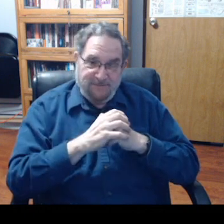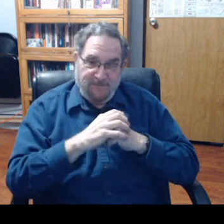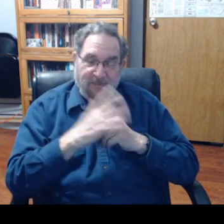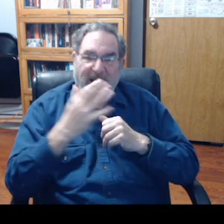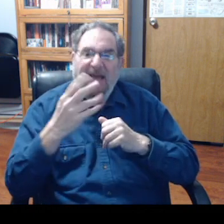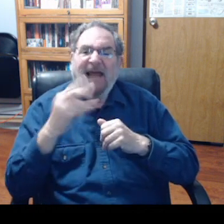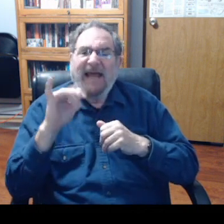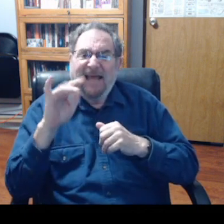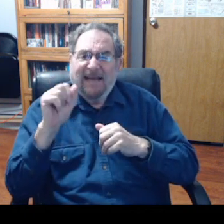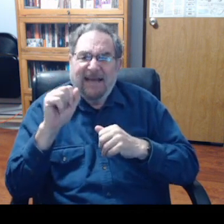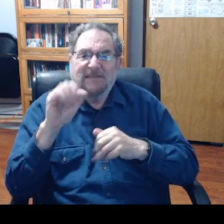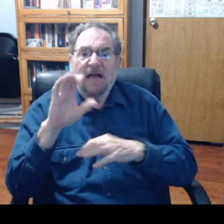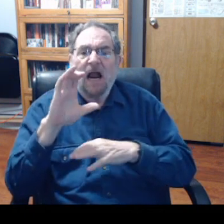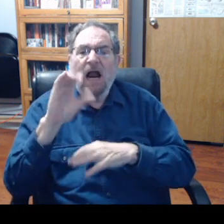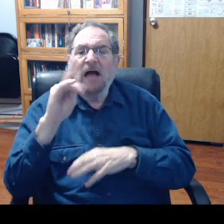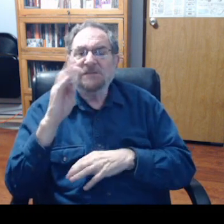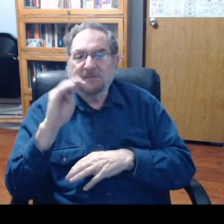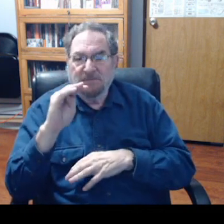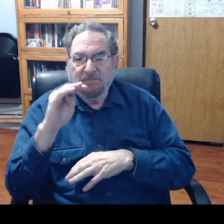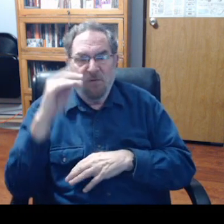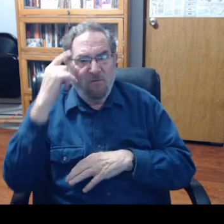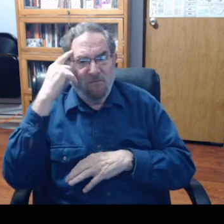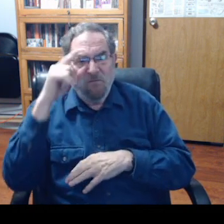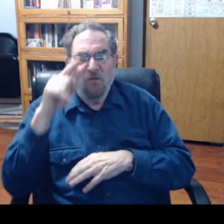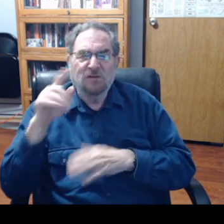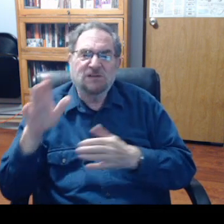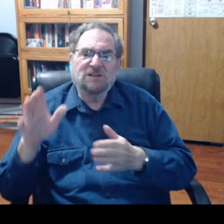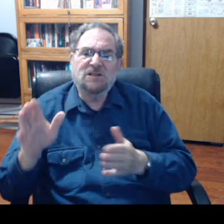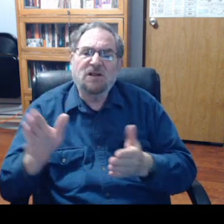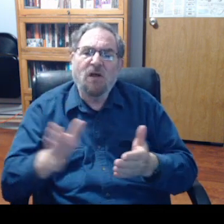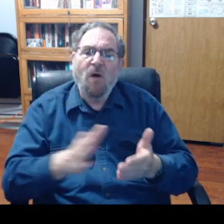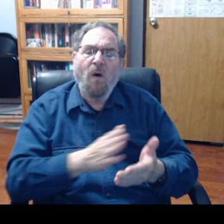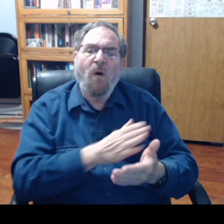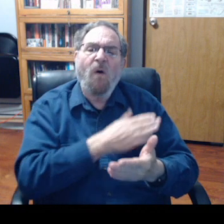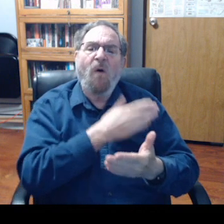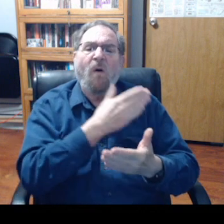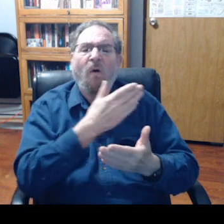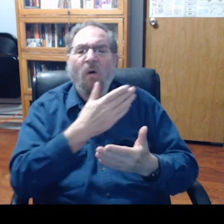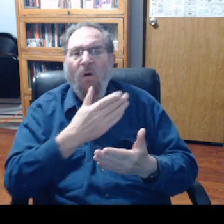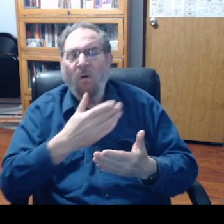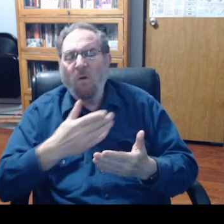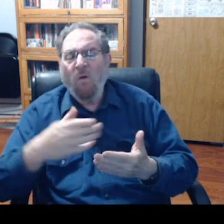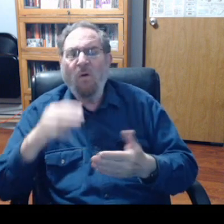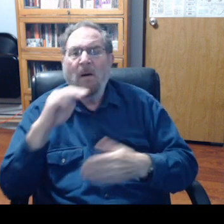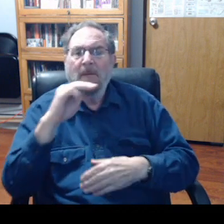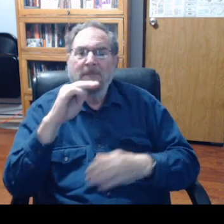bride. It is custom for